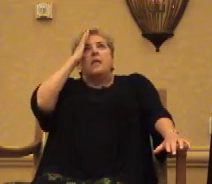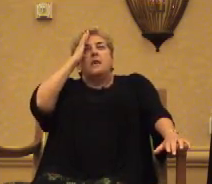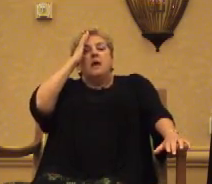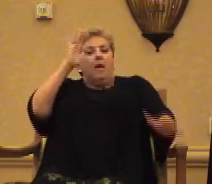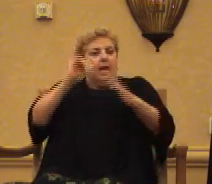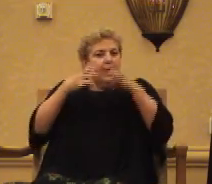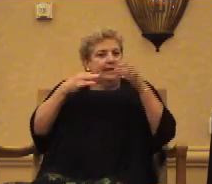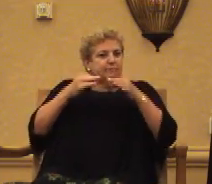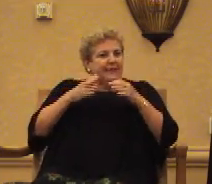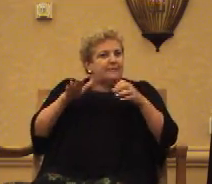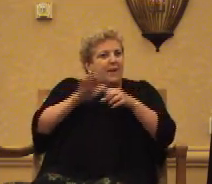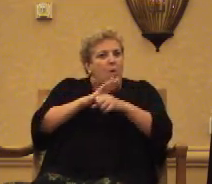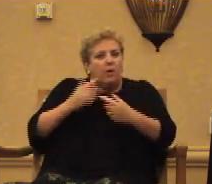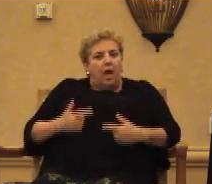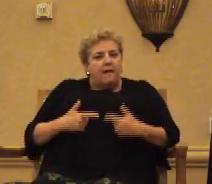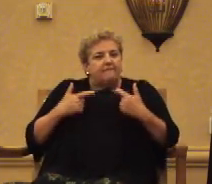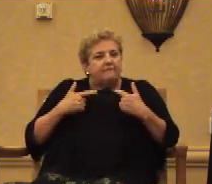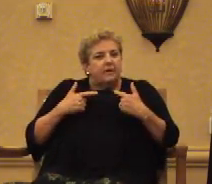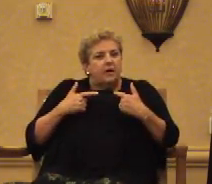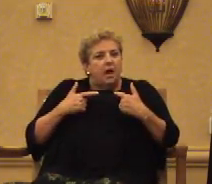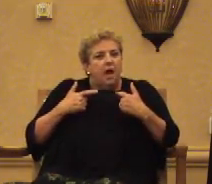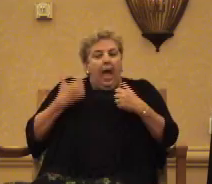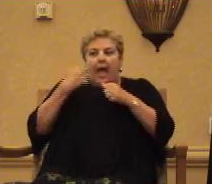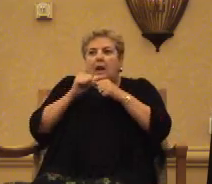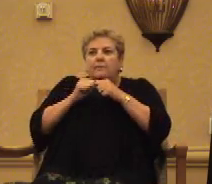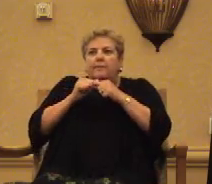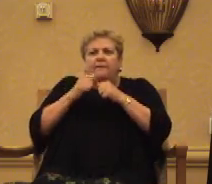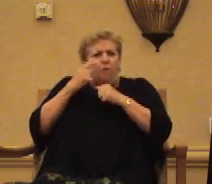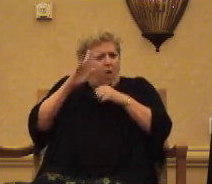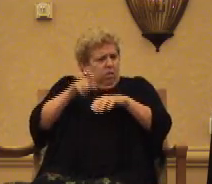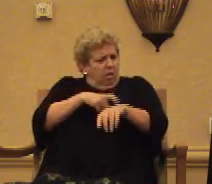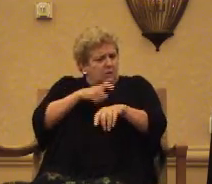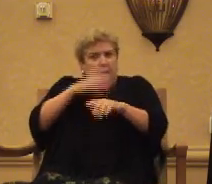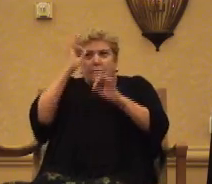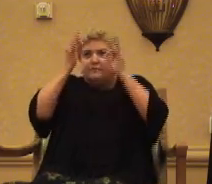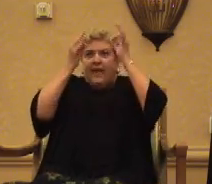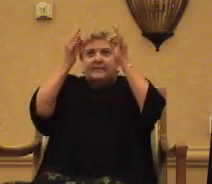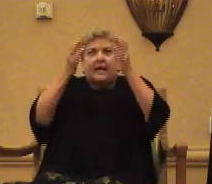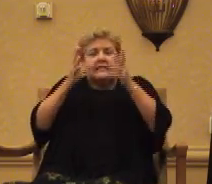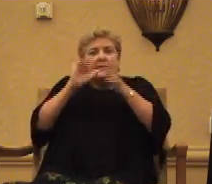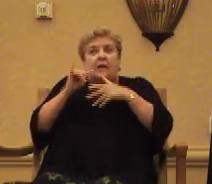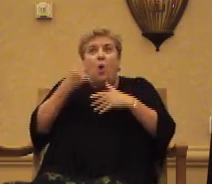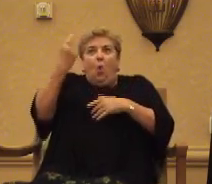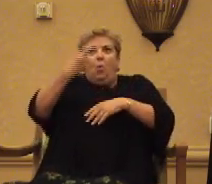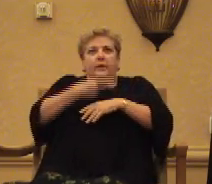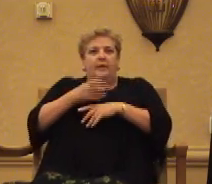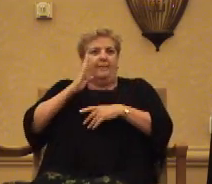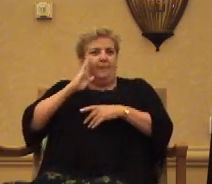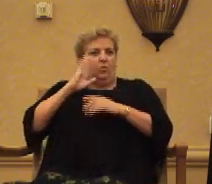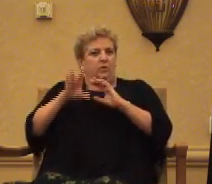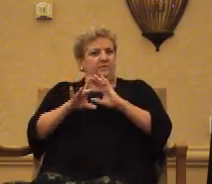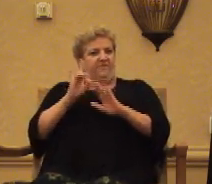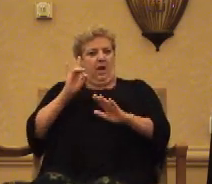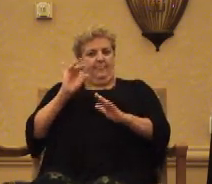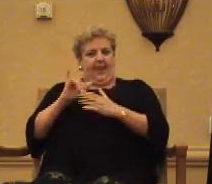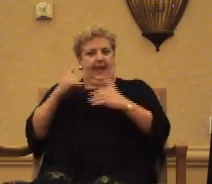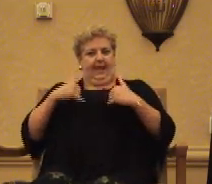And I remember I had this fantasy that went on for quite some time about one of these days they're going to discover that I have cancer. They're going to take me to the cancer